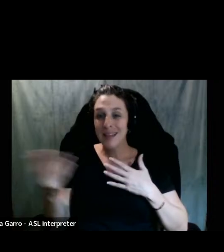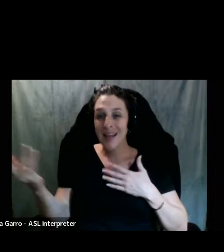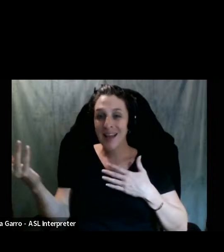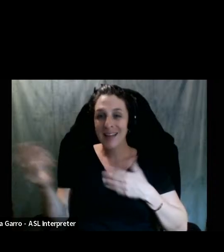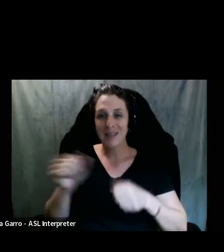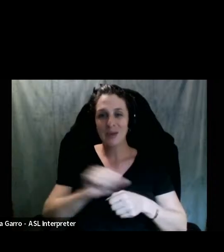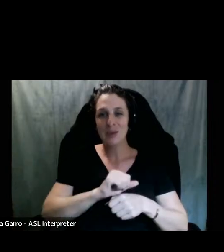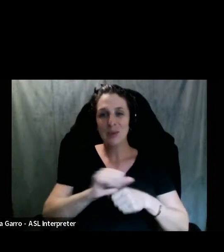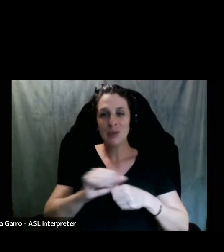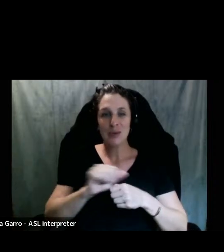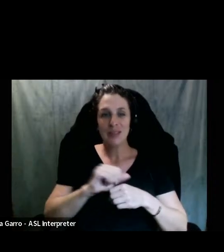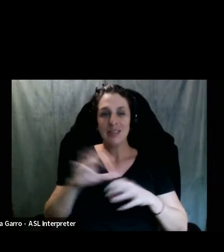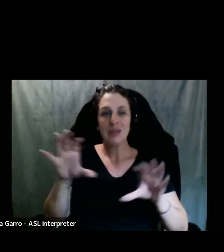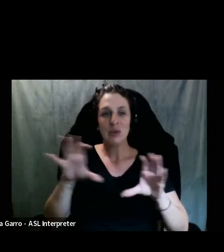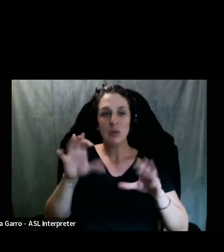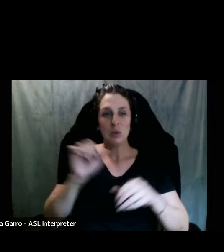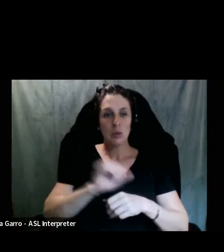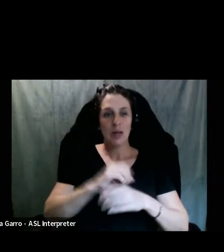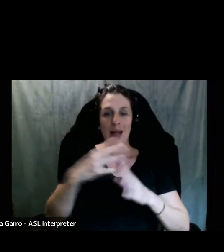out, doing their work outside.